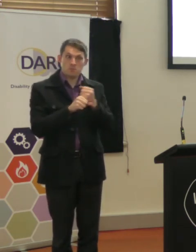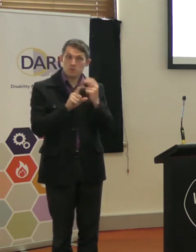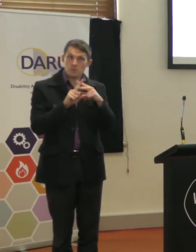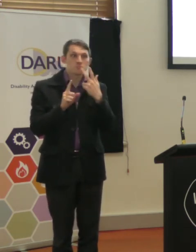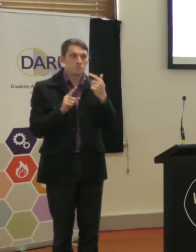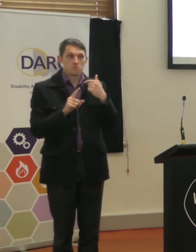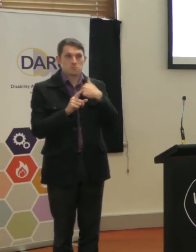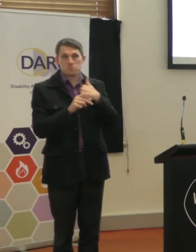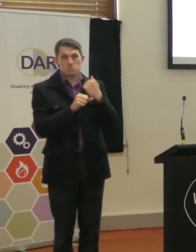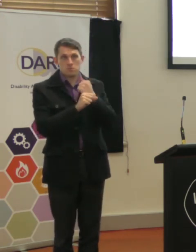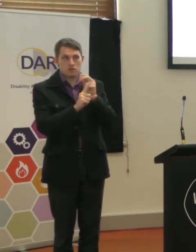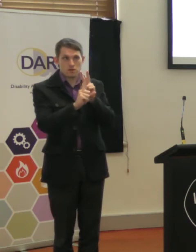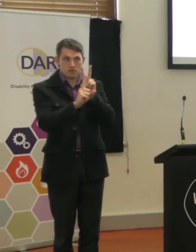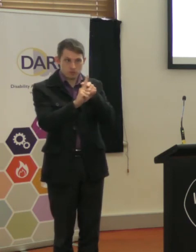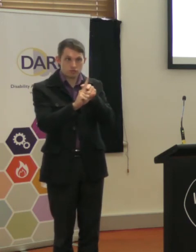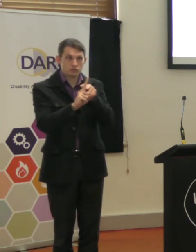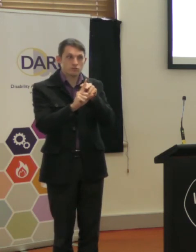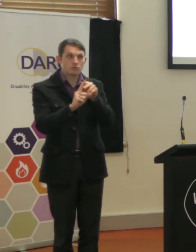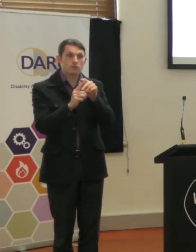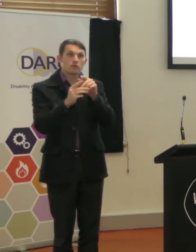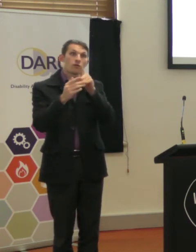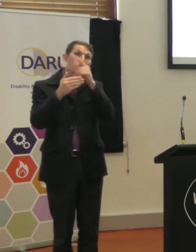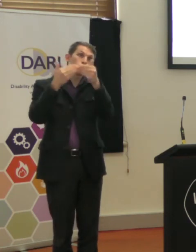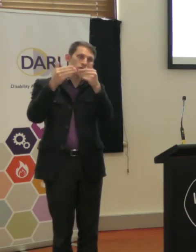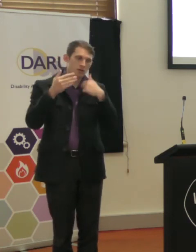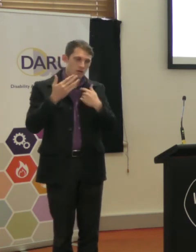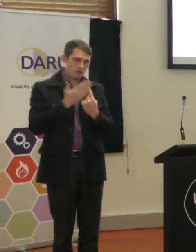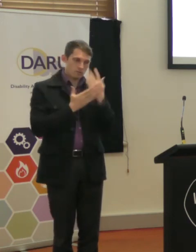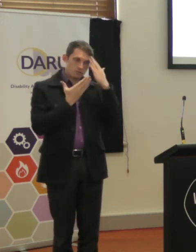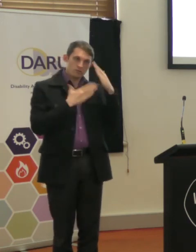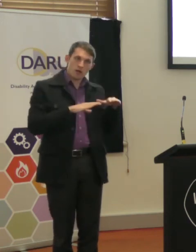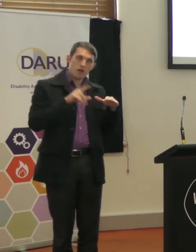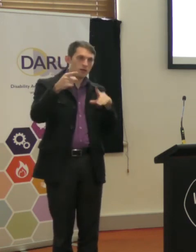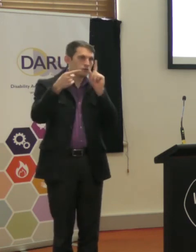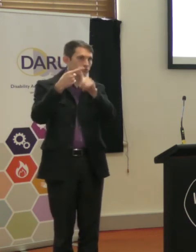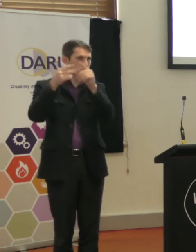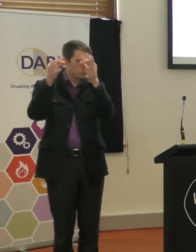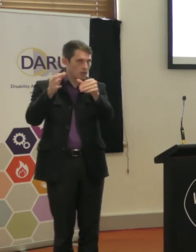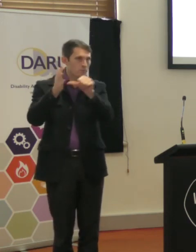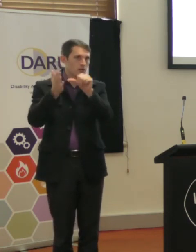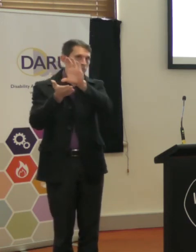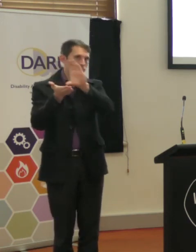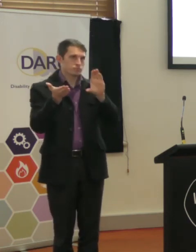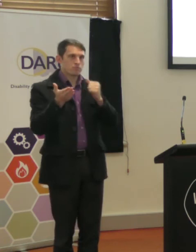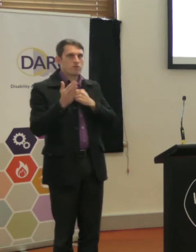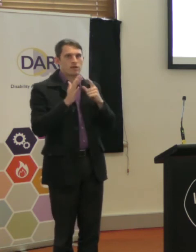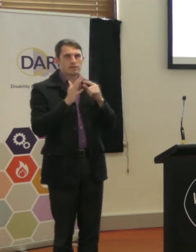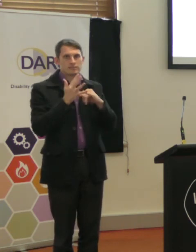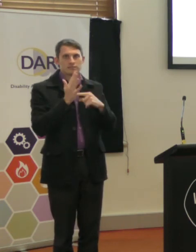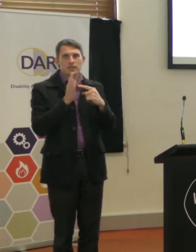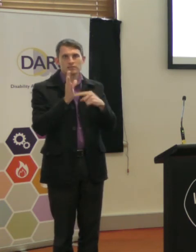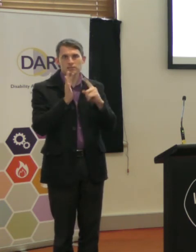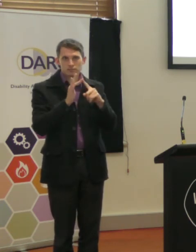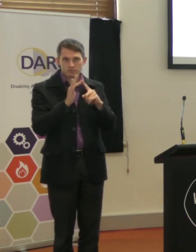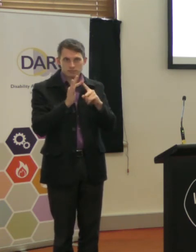application and then I died before it was decided, the application would still be decided and then the money would go to my estate. So the